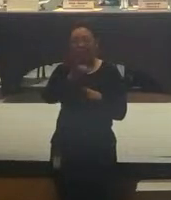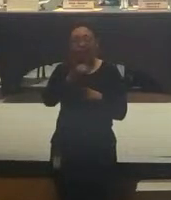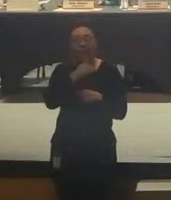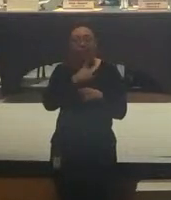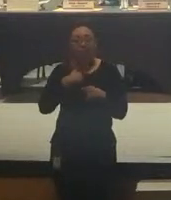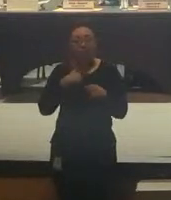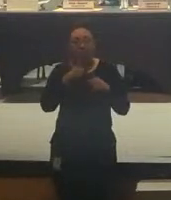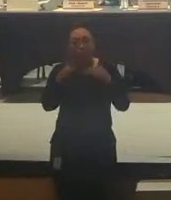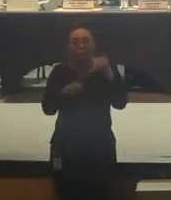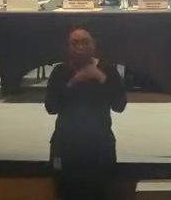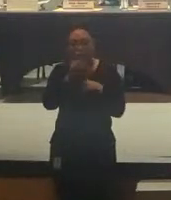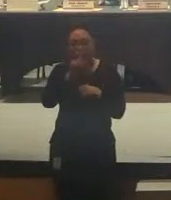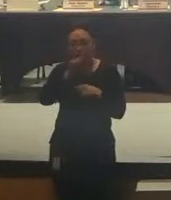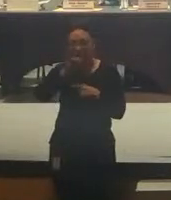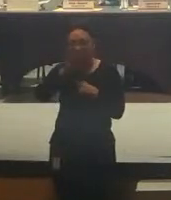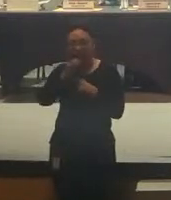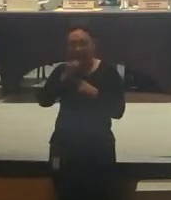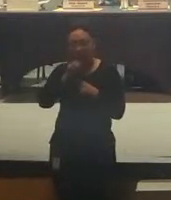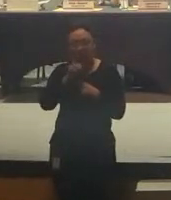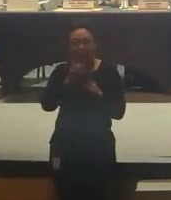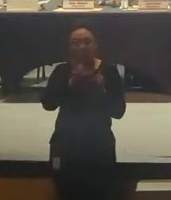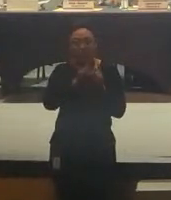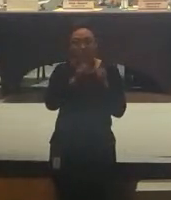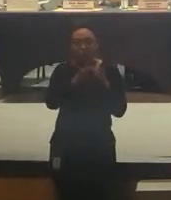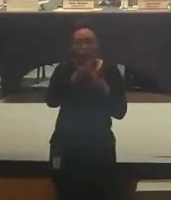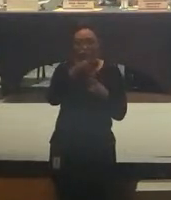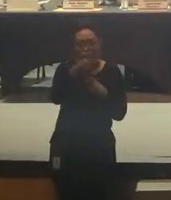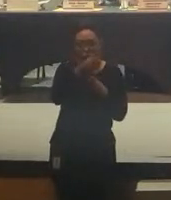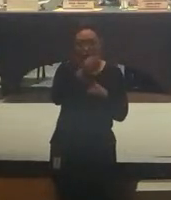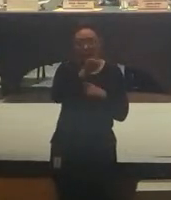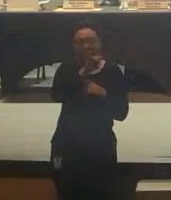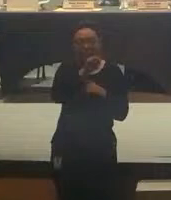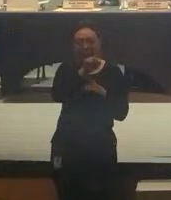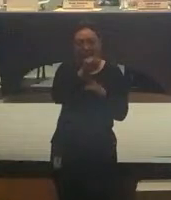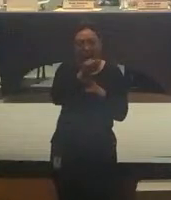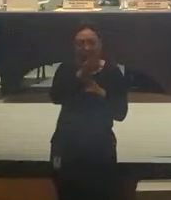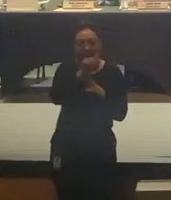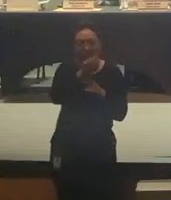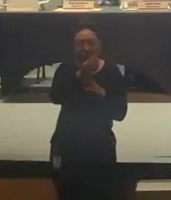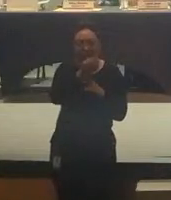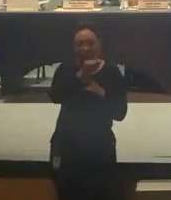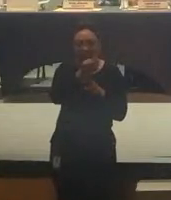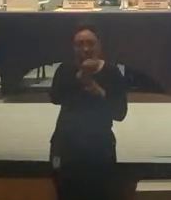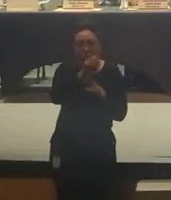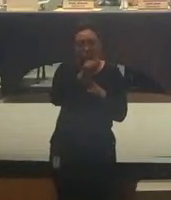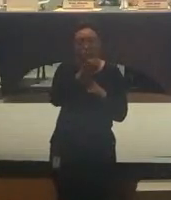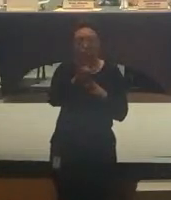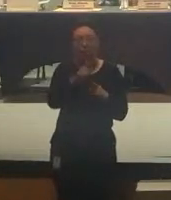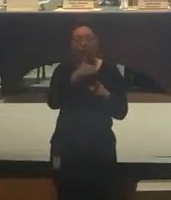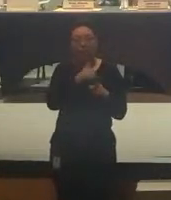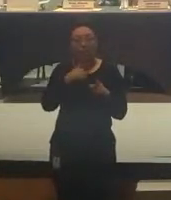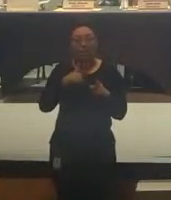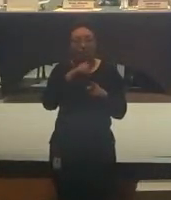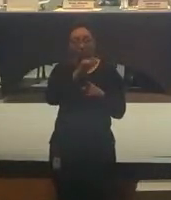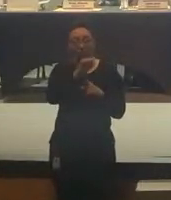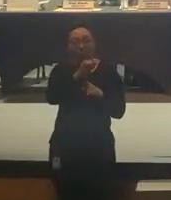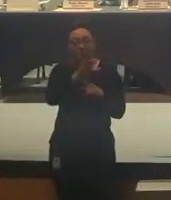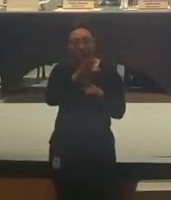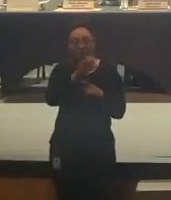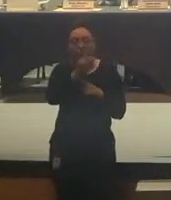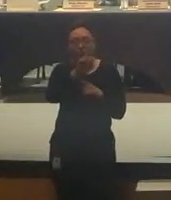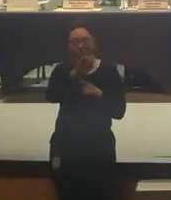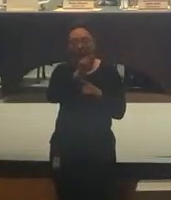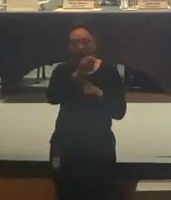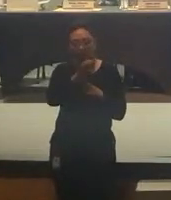Beccario. District G, Trustee Linda Cavazos. The AZAC member is Diane Kinsel. Clark